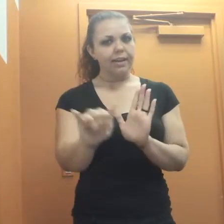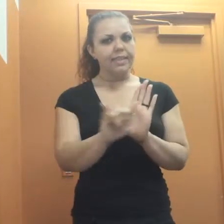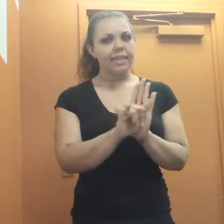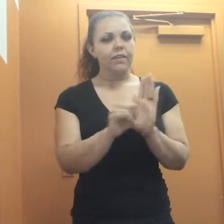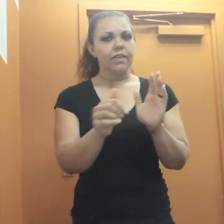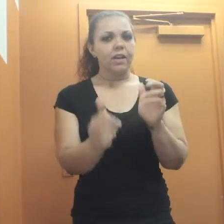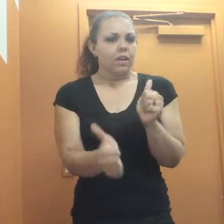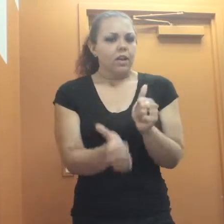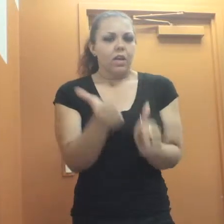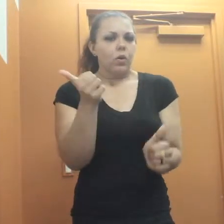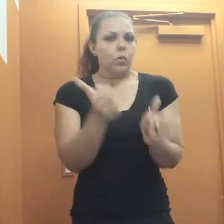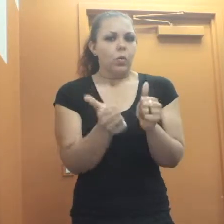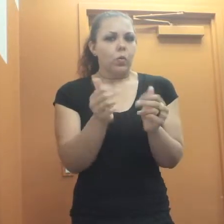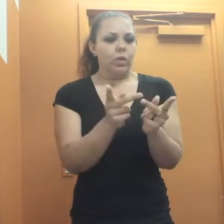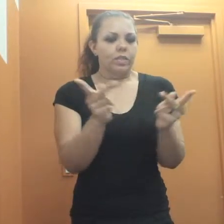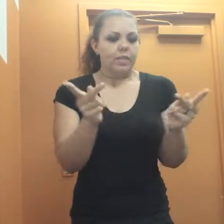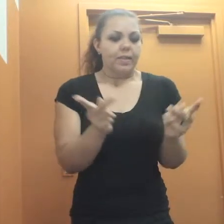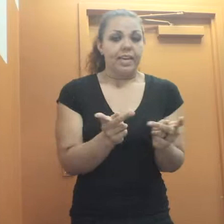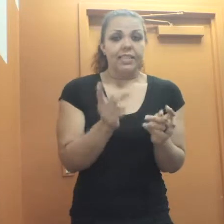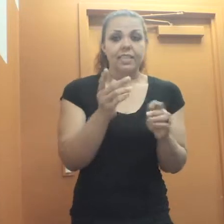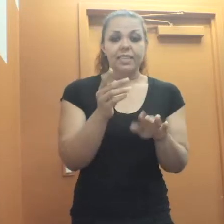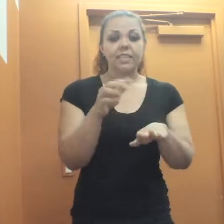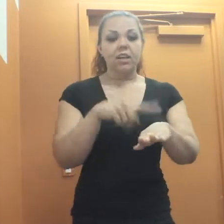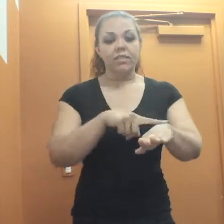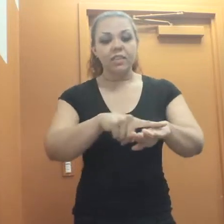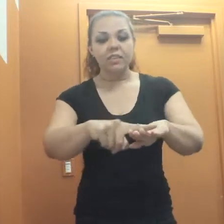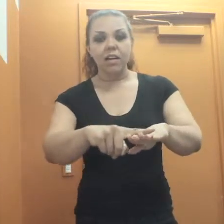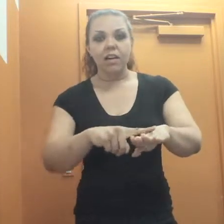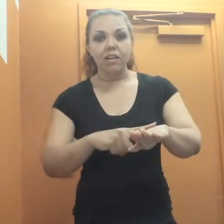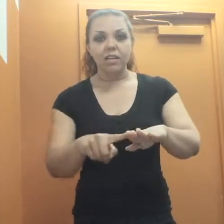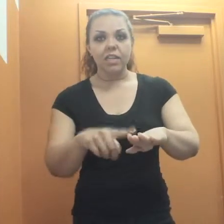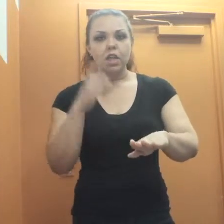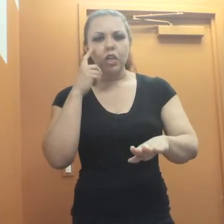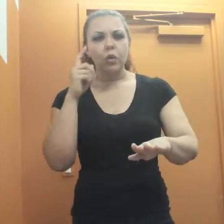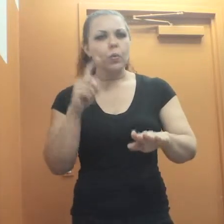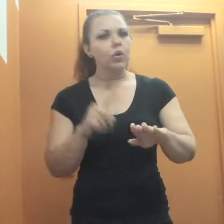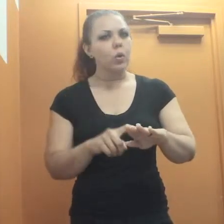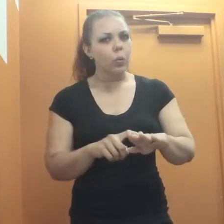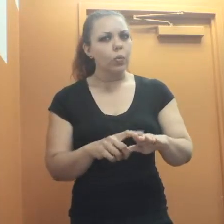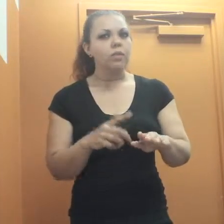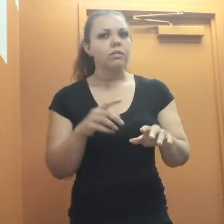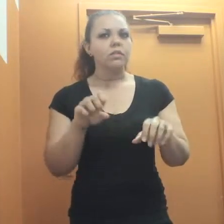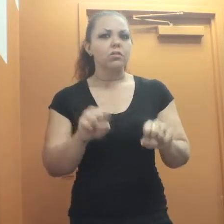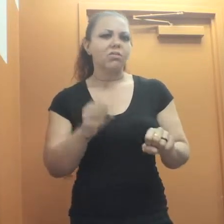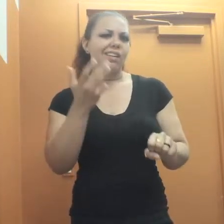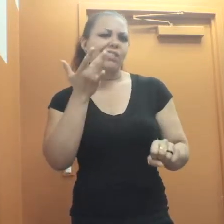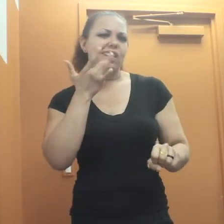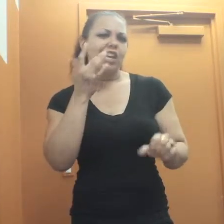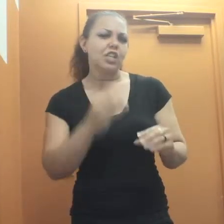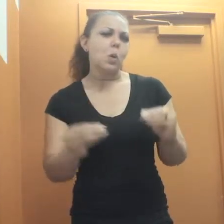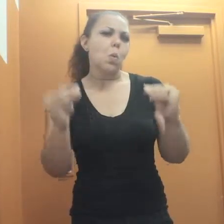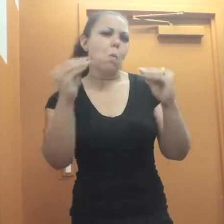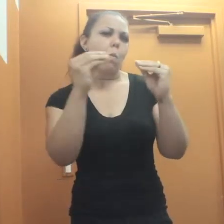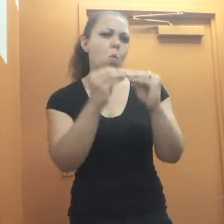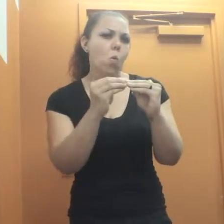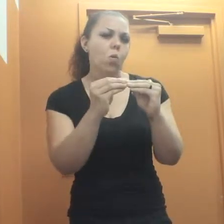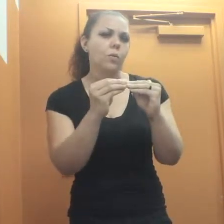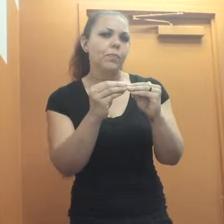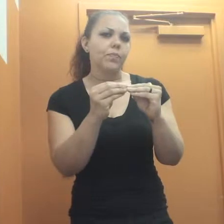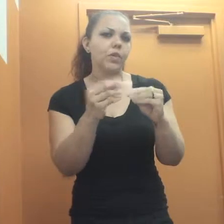tongue you really notice that you taste things more intensely. So we're going to use a Q-tip and 4 solutions.